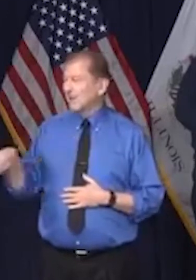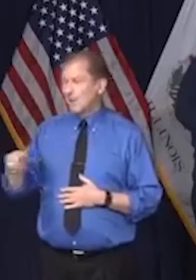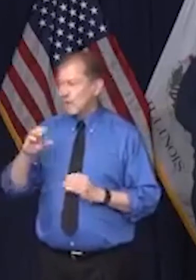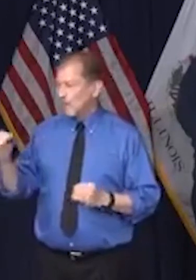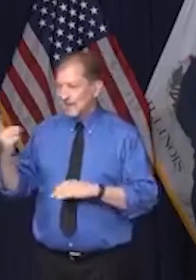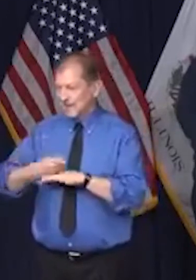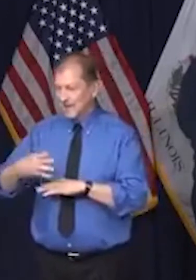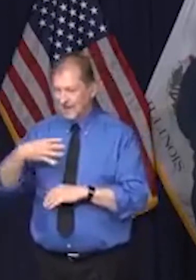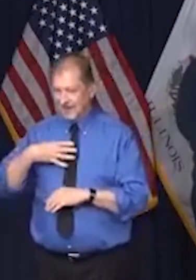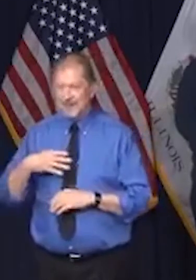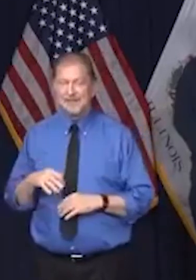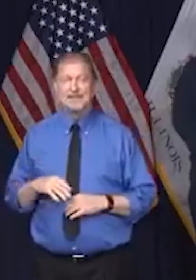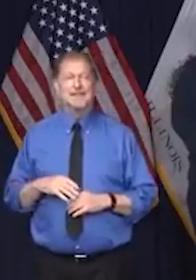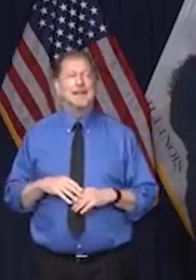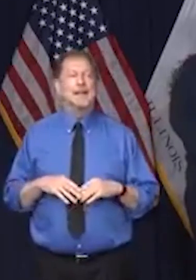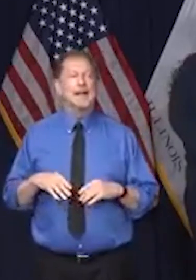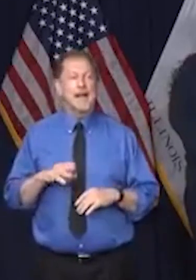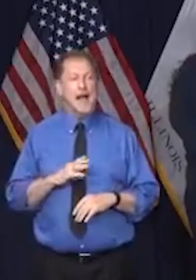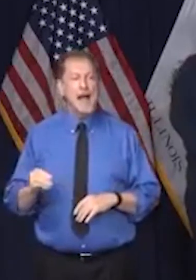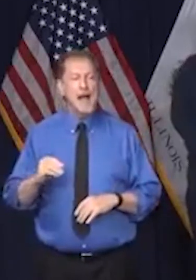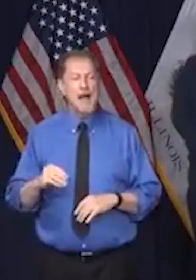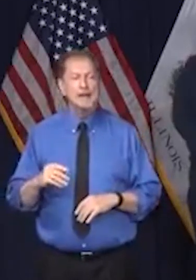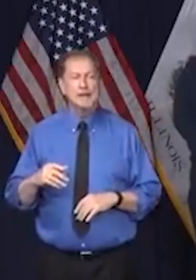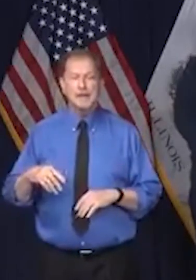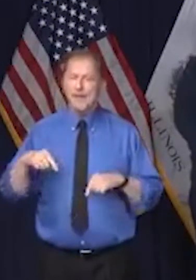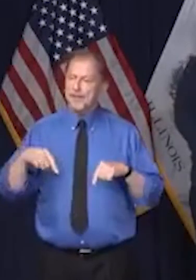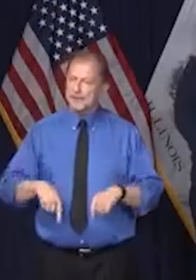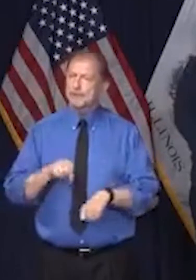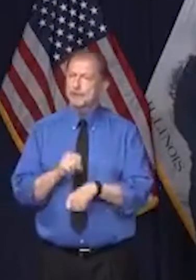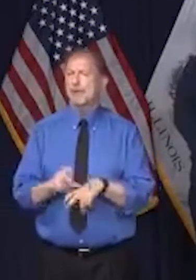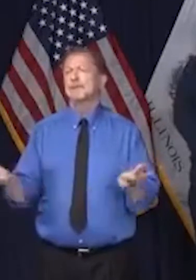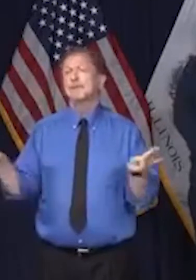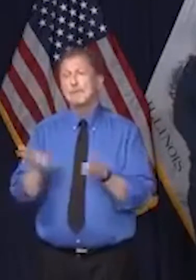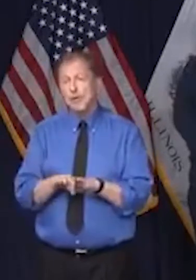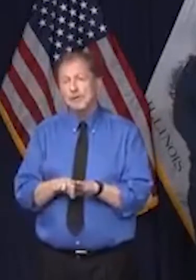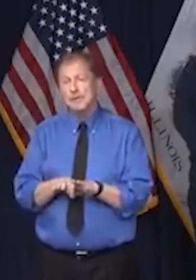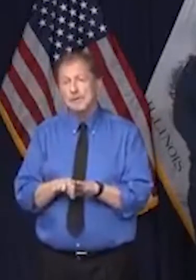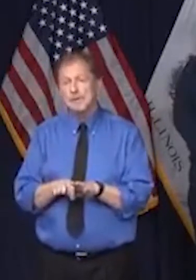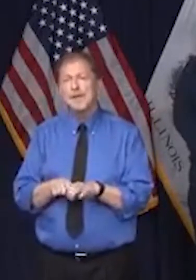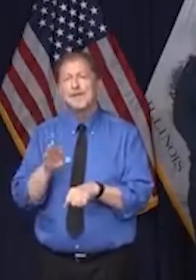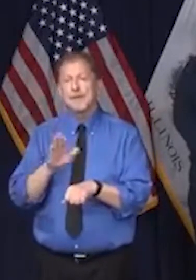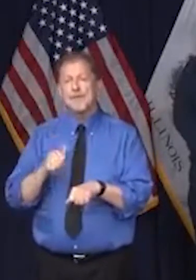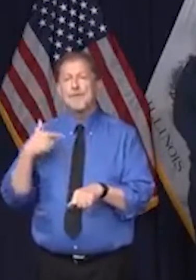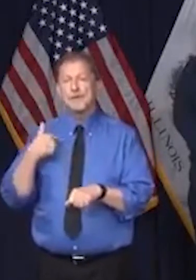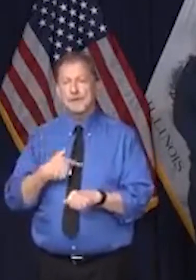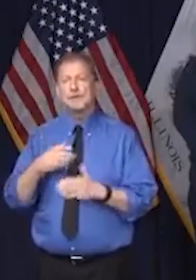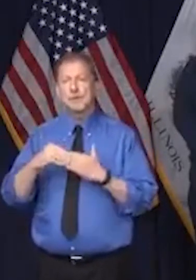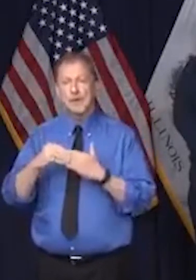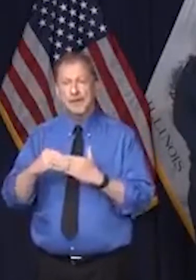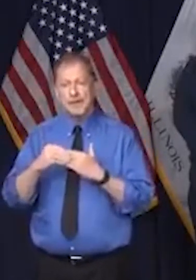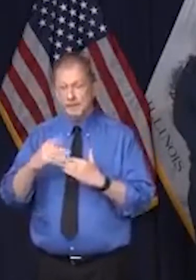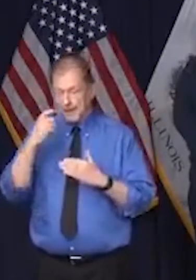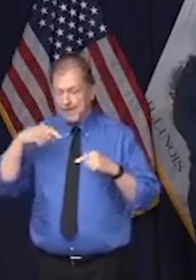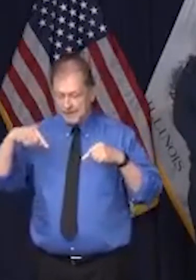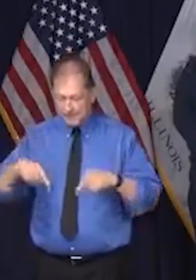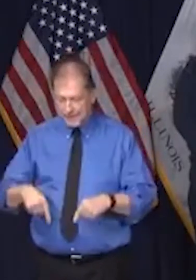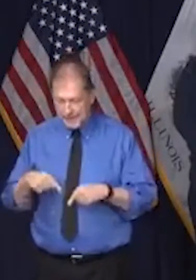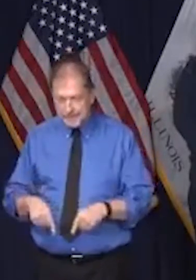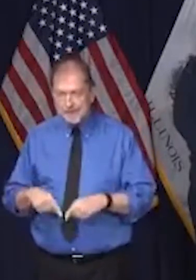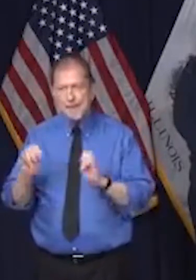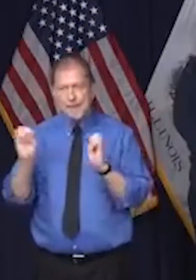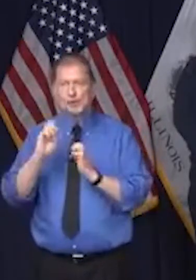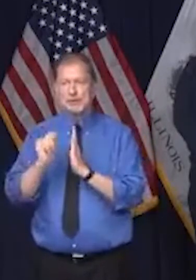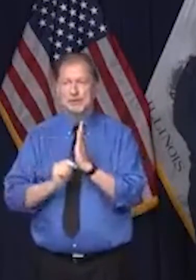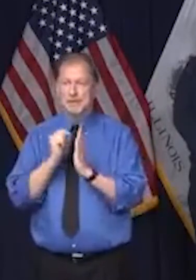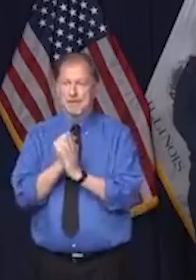job. I guess we were called to our roles for such a time as this, and so we are embracing it. I